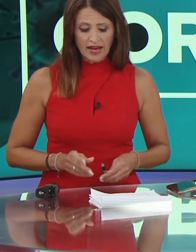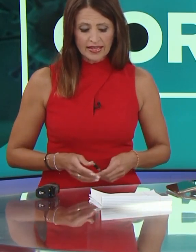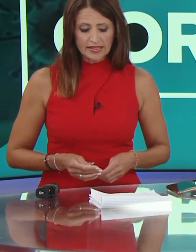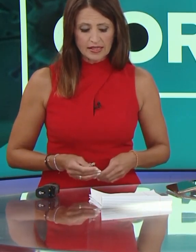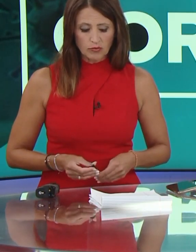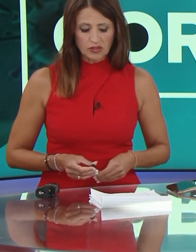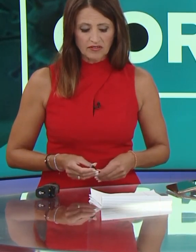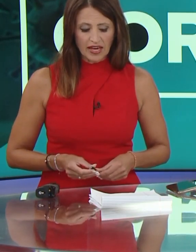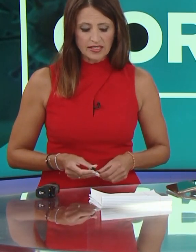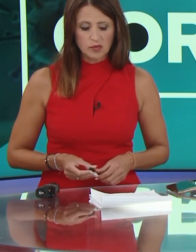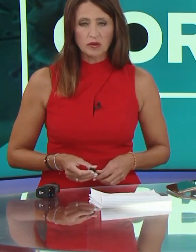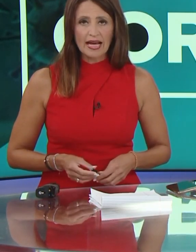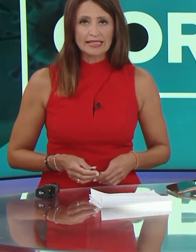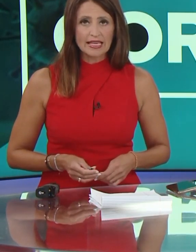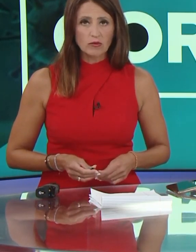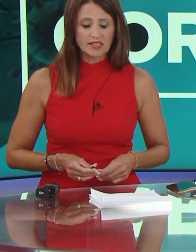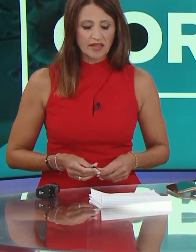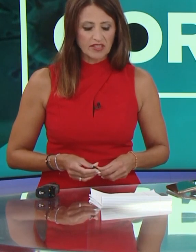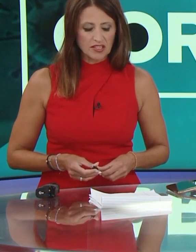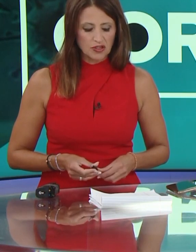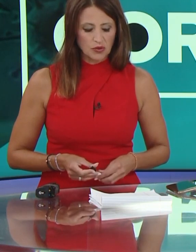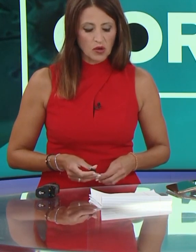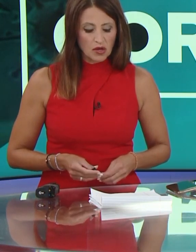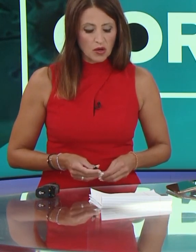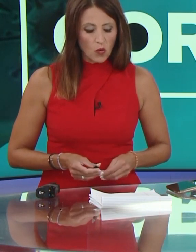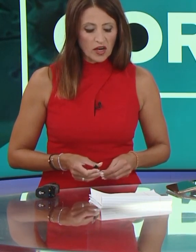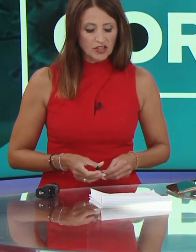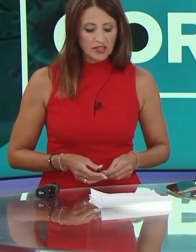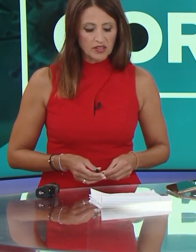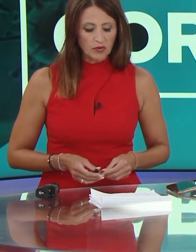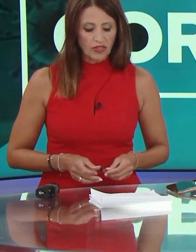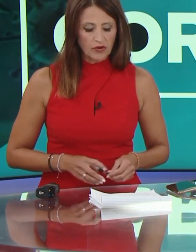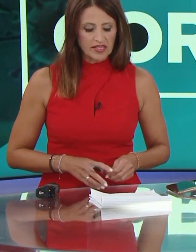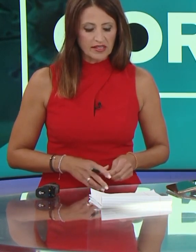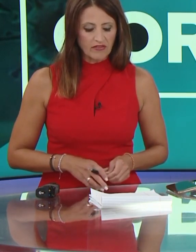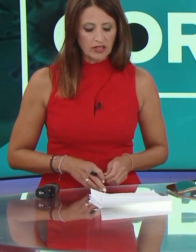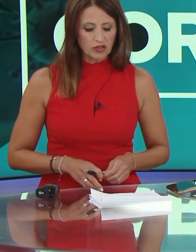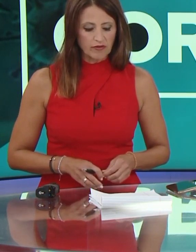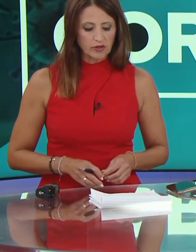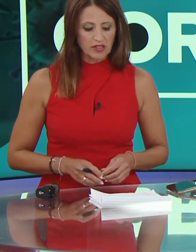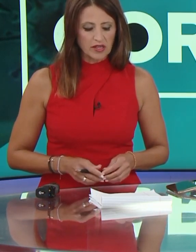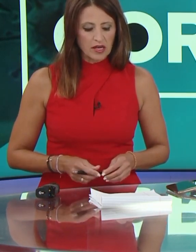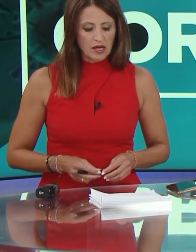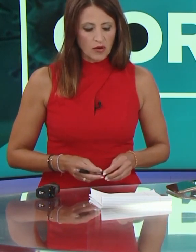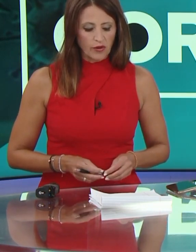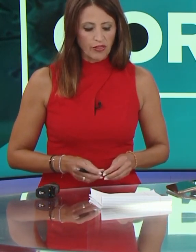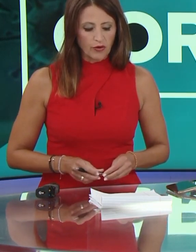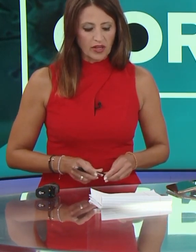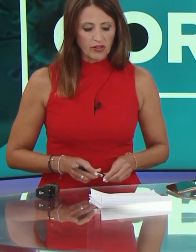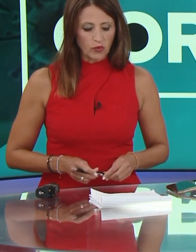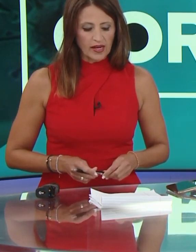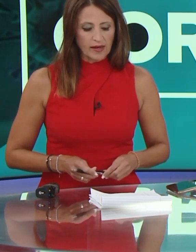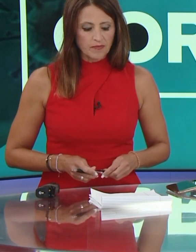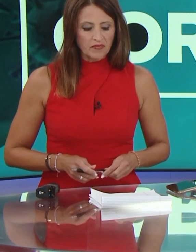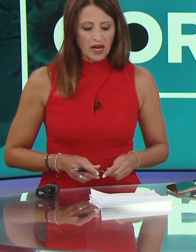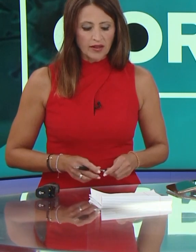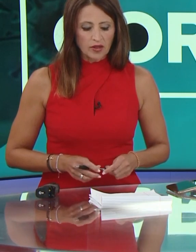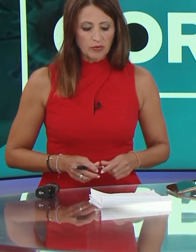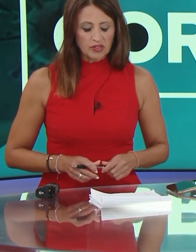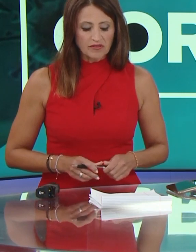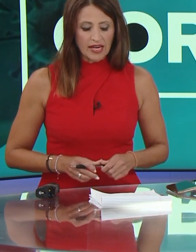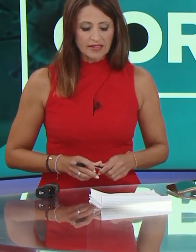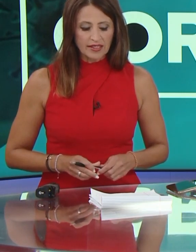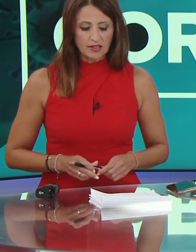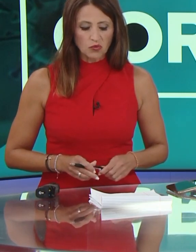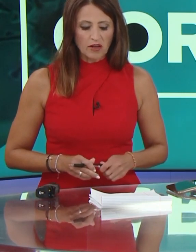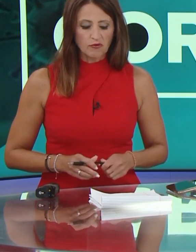with the highest numbers of cases, Pulaski with 72, Washington with 37, and Jefferson with 33. Higher